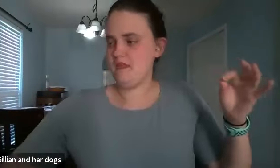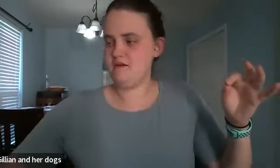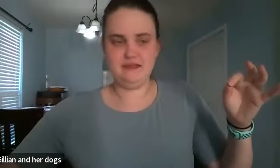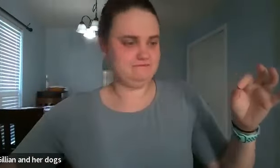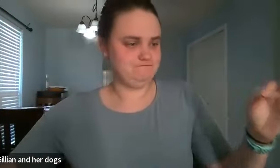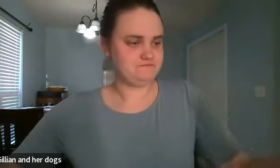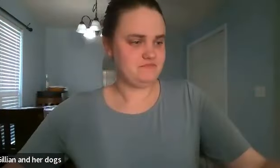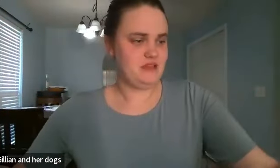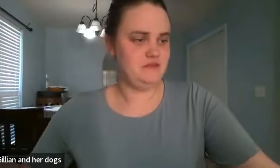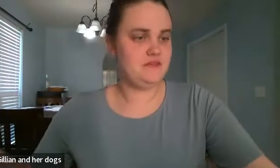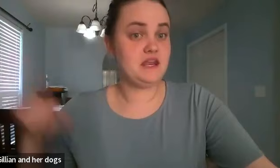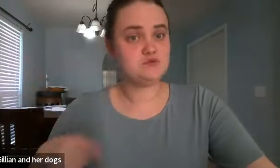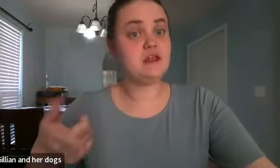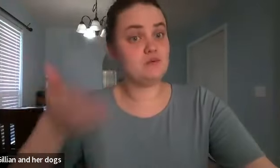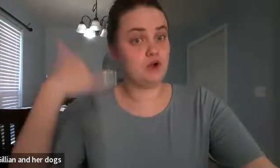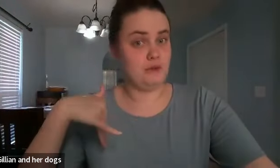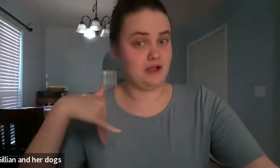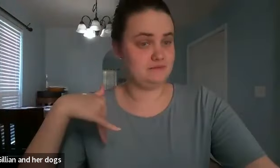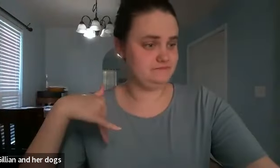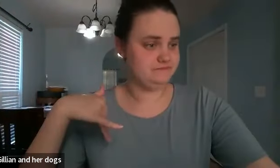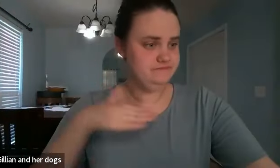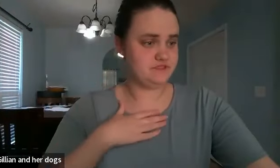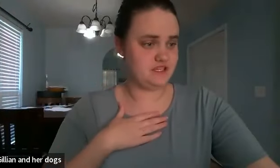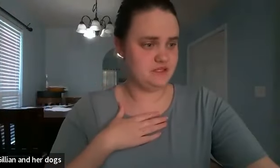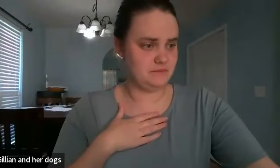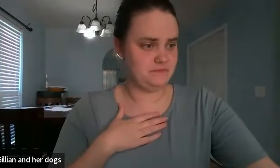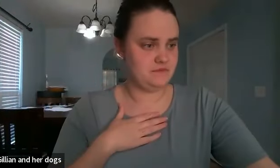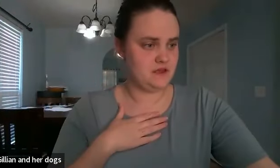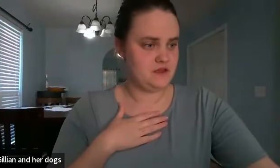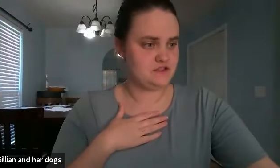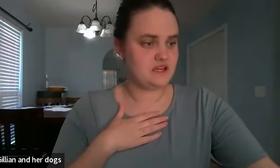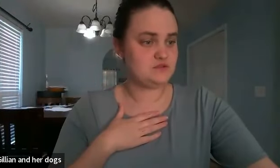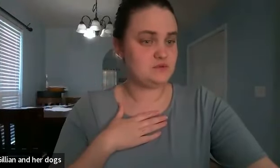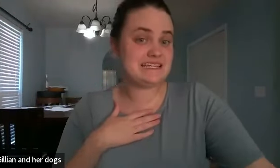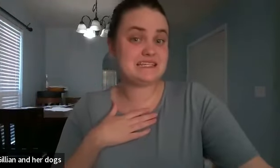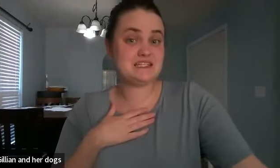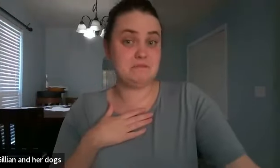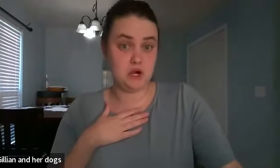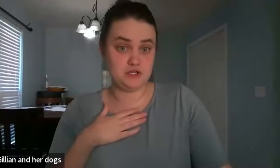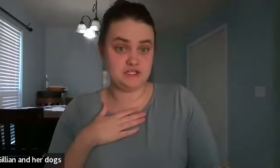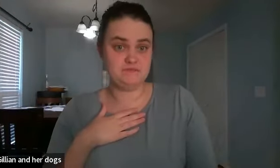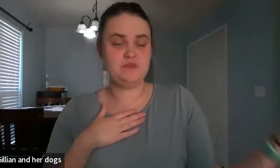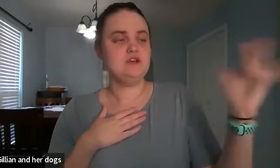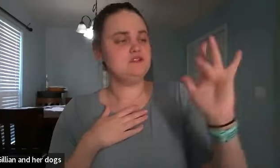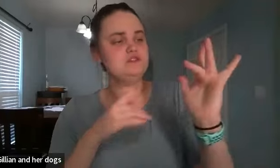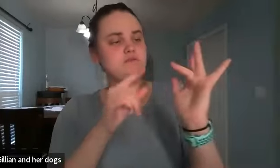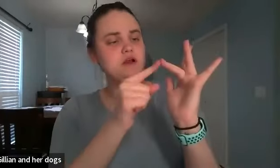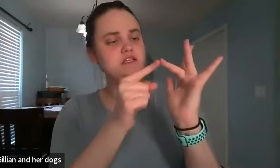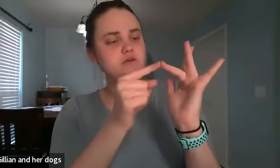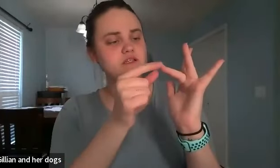All right. And then the next one, and then we'll go back. Excuse me. So the next one is smart. So smart is going to